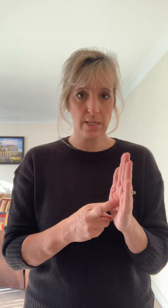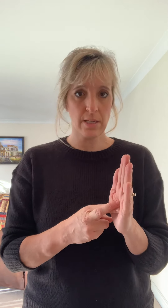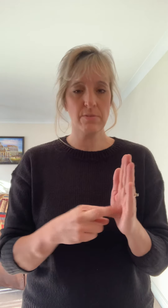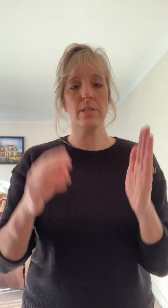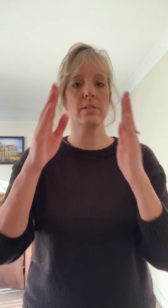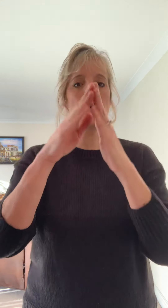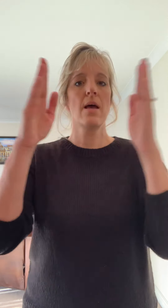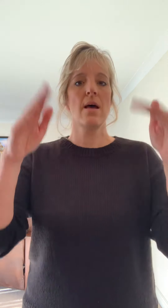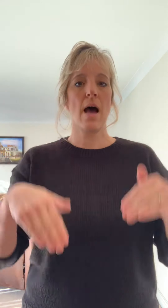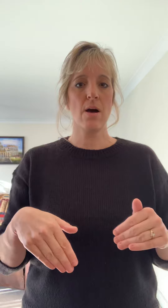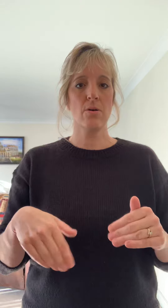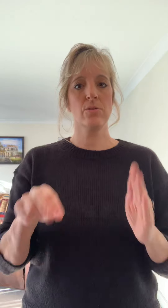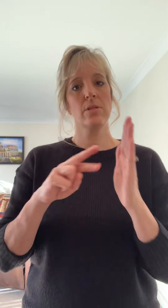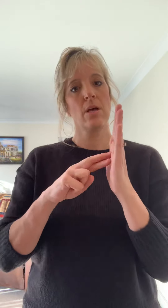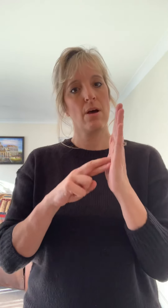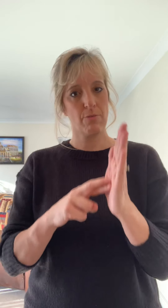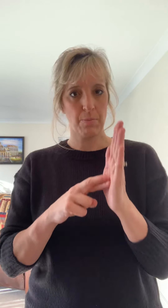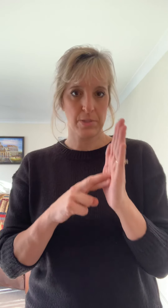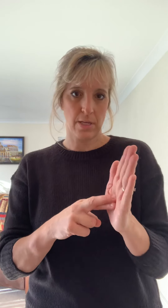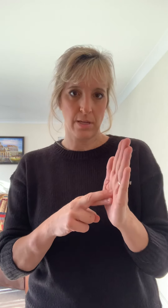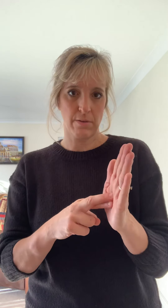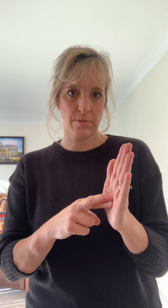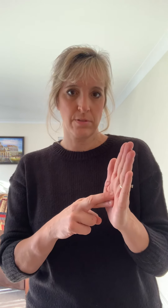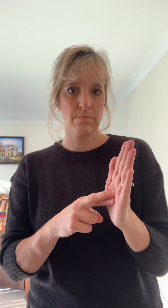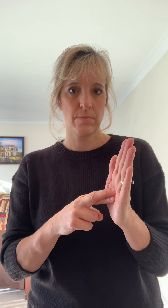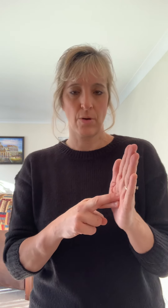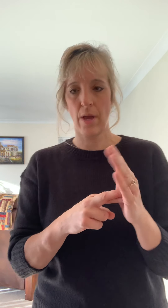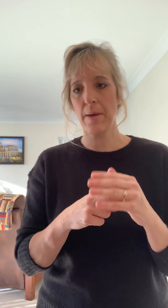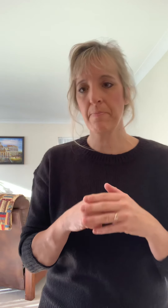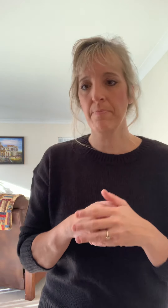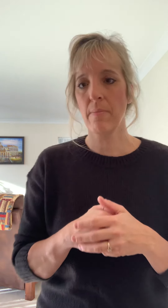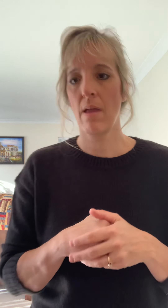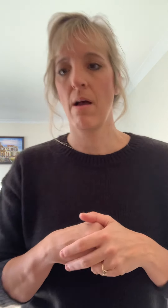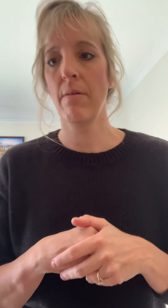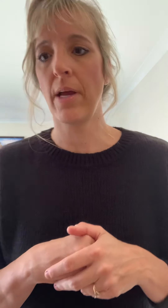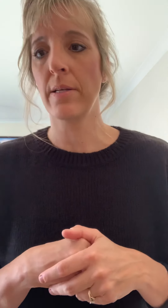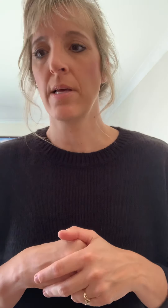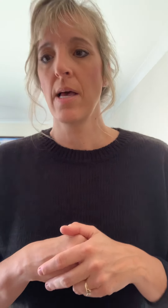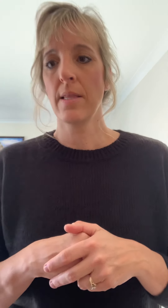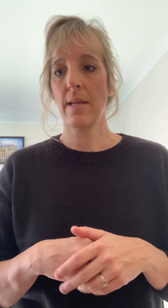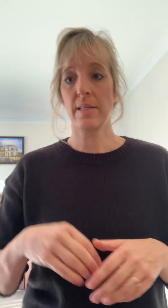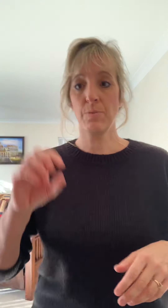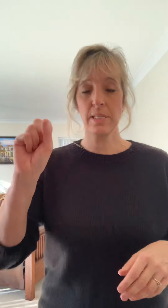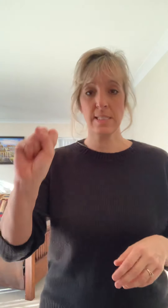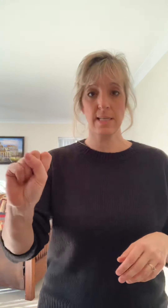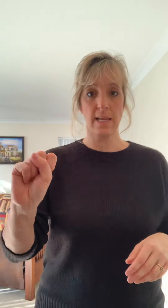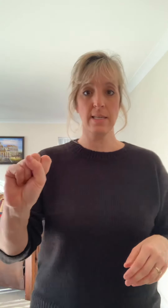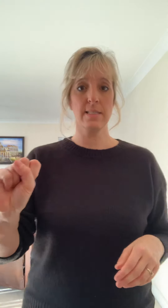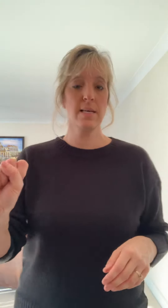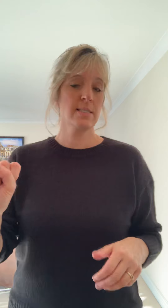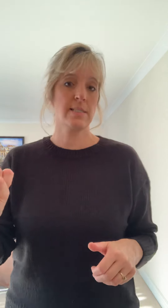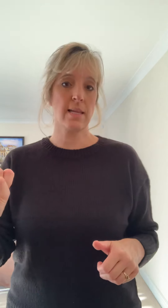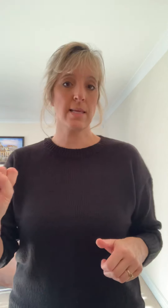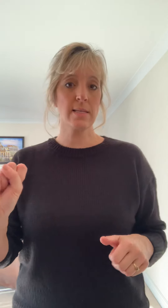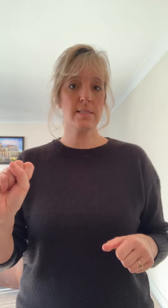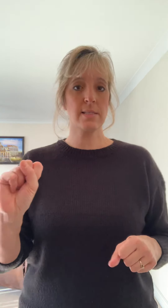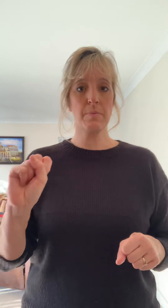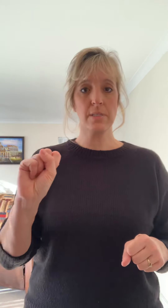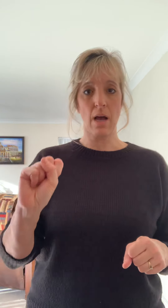Representatives is House of Representatives. Okay? All right. The next one is Senate. Senate is the same as